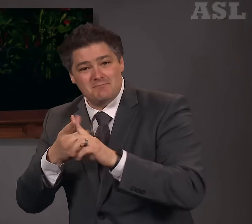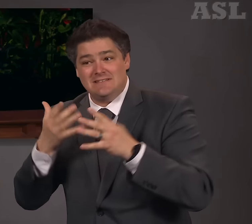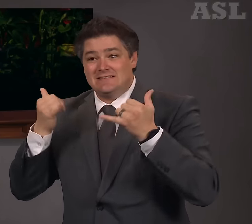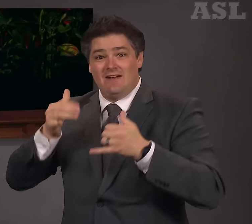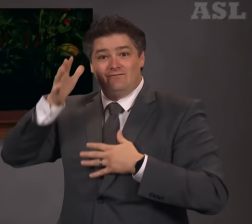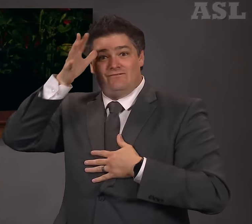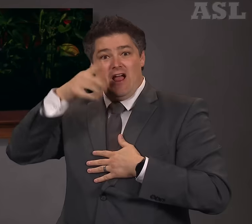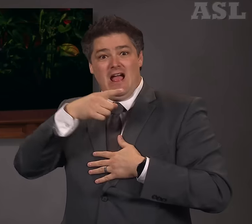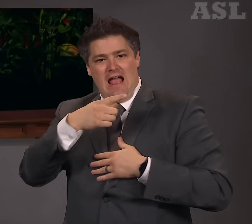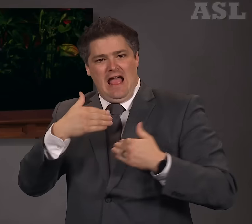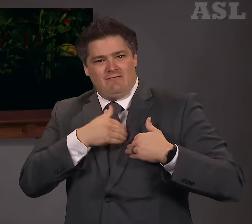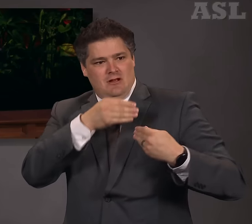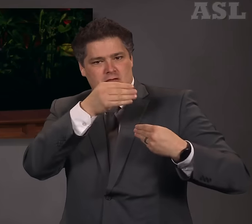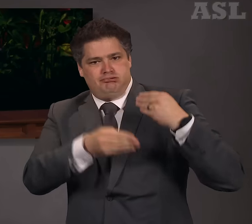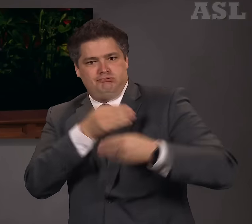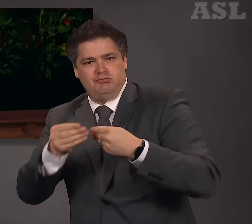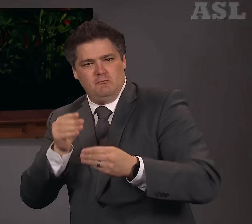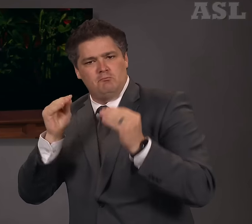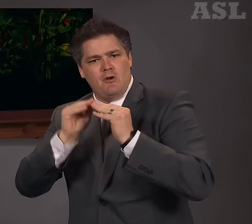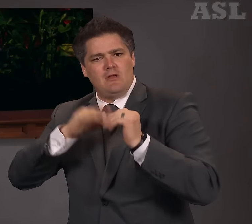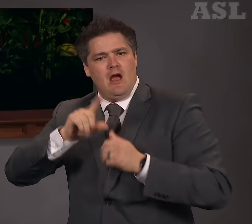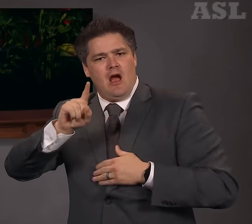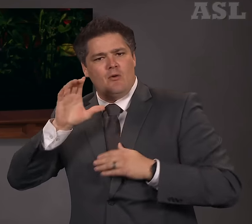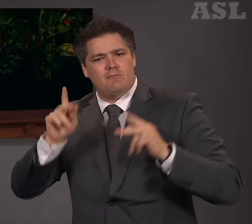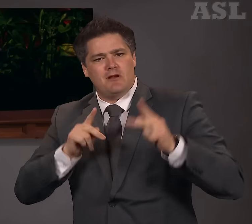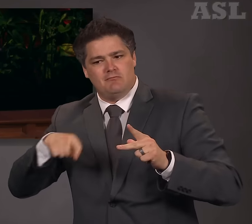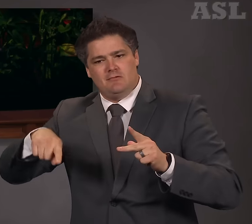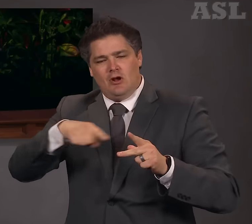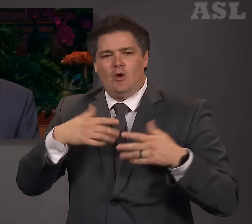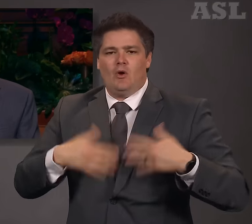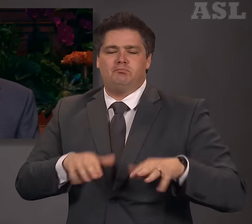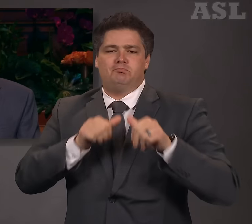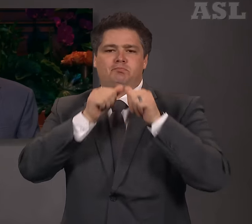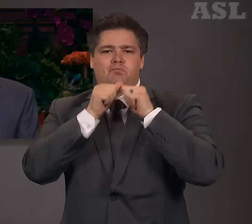blessed because he kept his eyes on eternity.